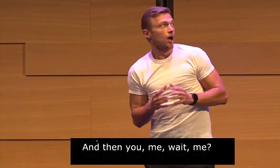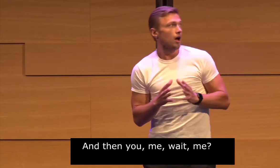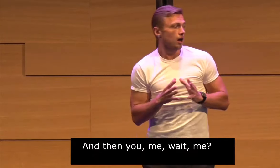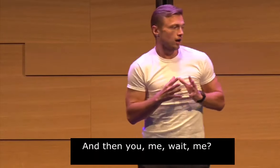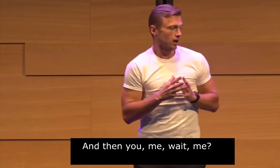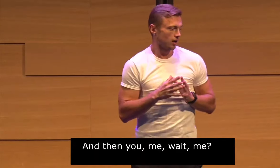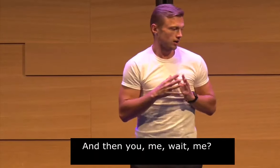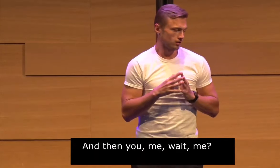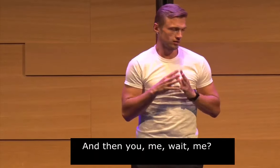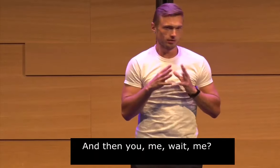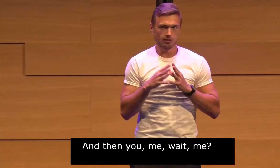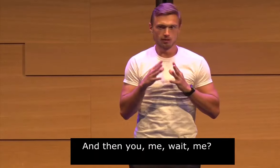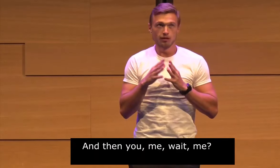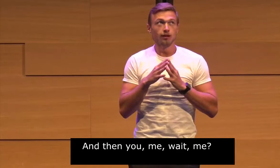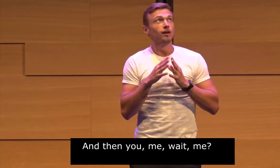me?